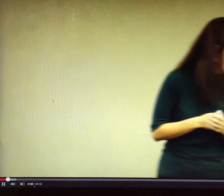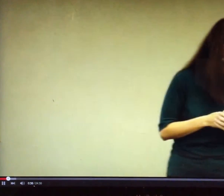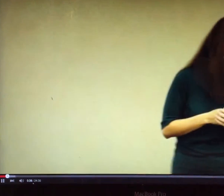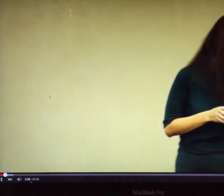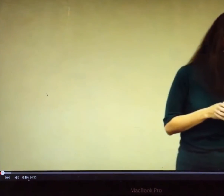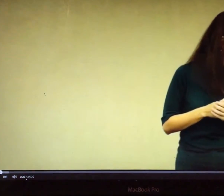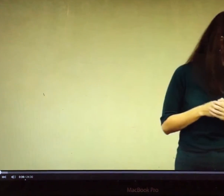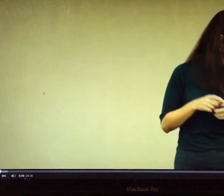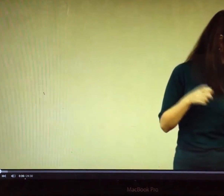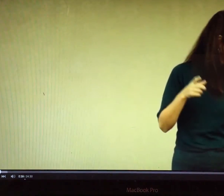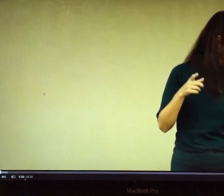issue.